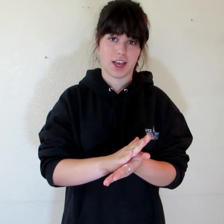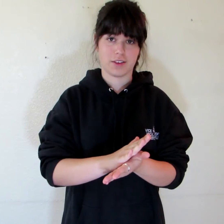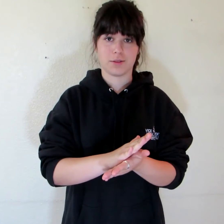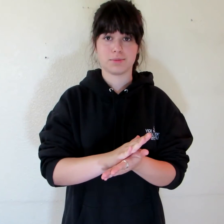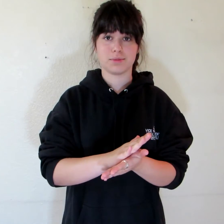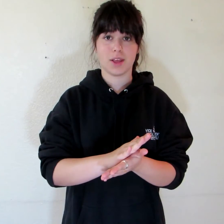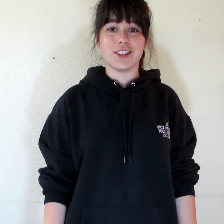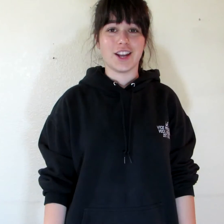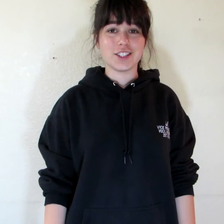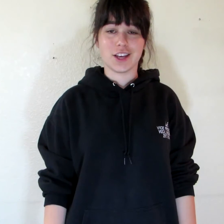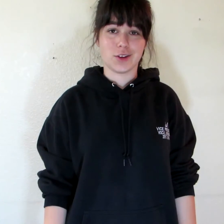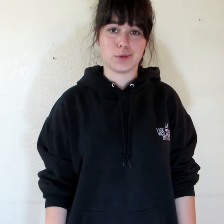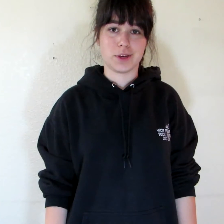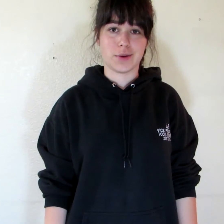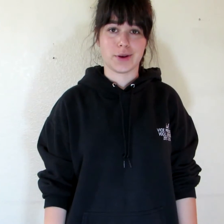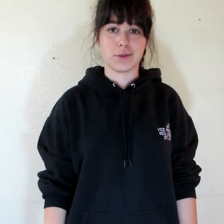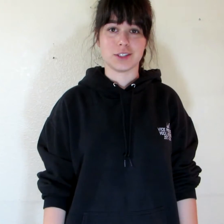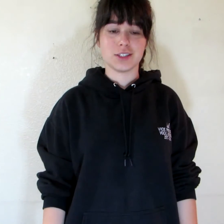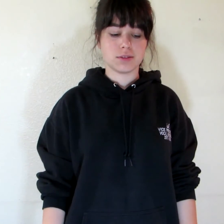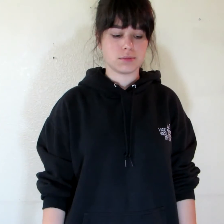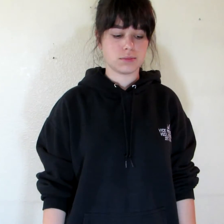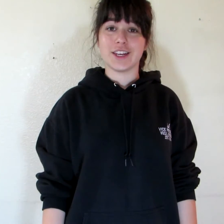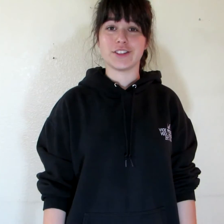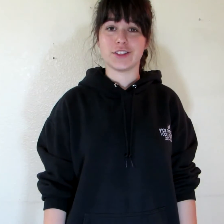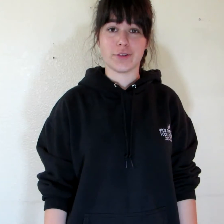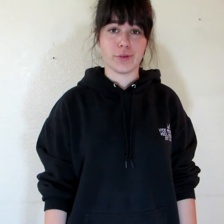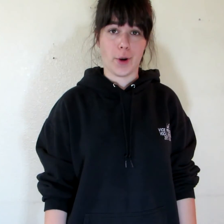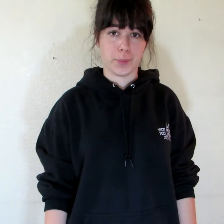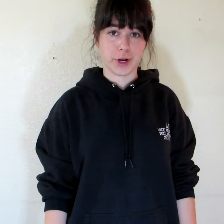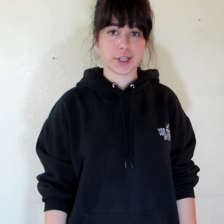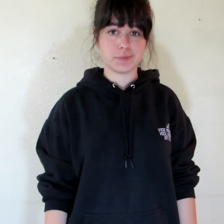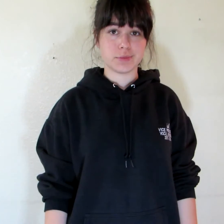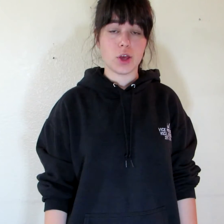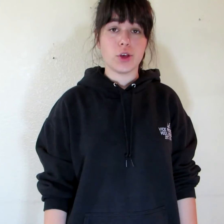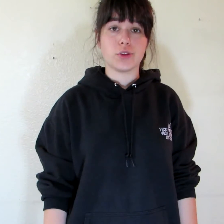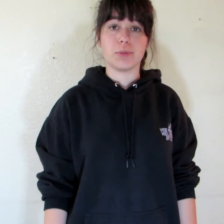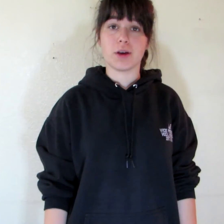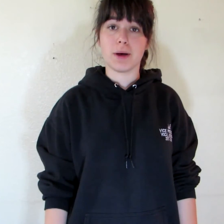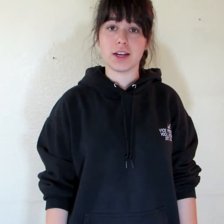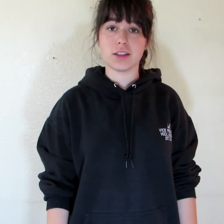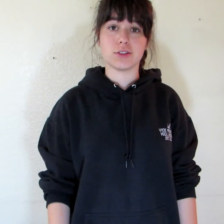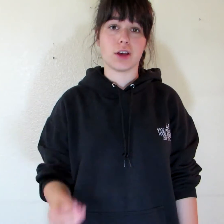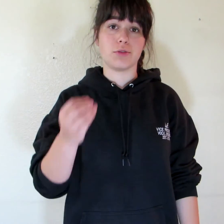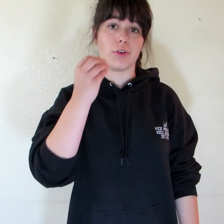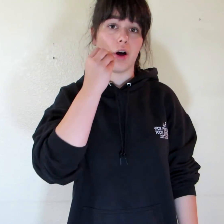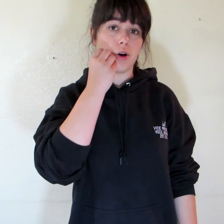together. The next sign that we'll be going over is the sign for homework. You'll be combining the sign for